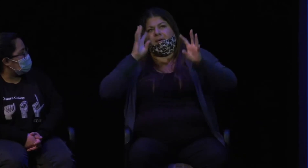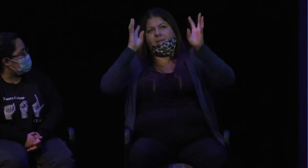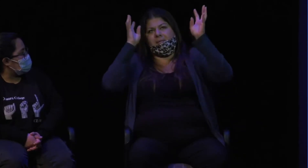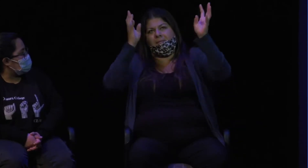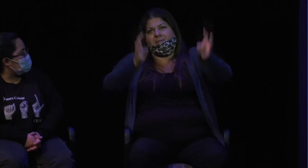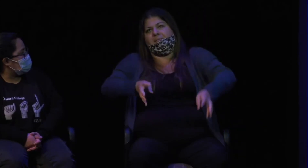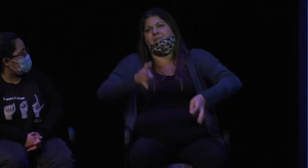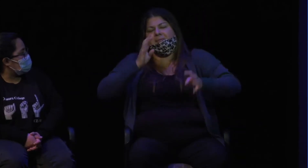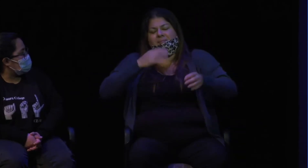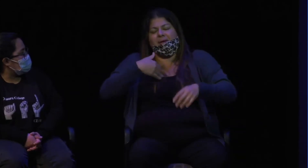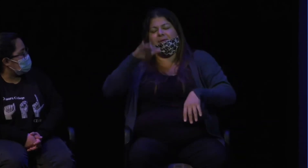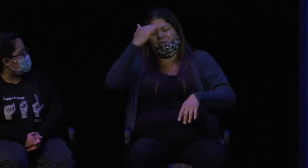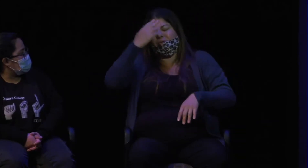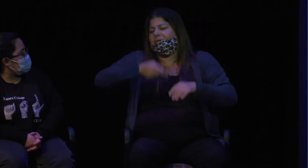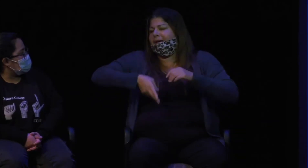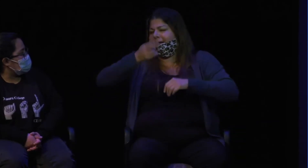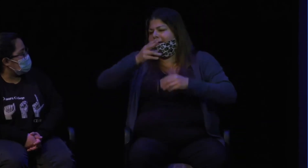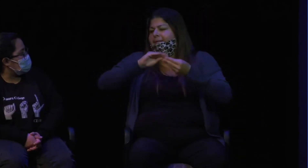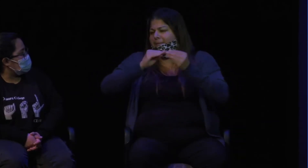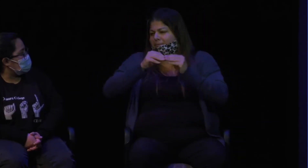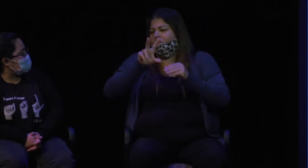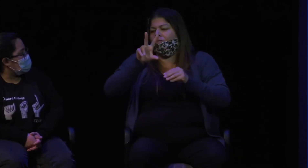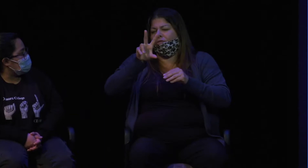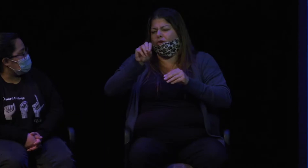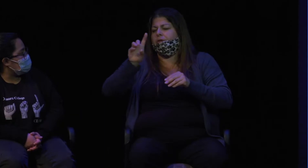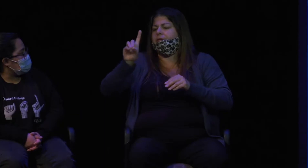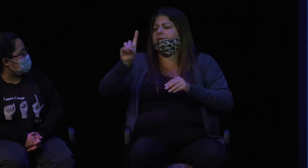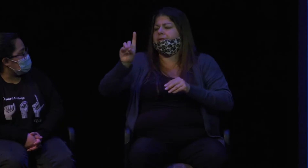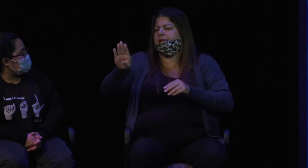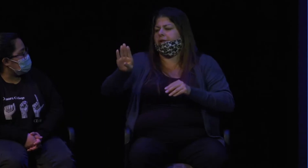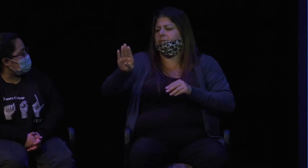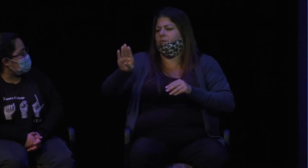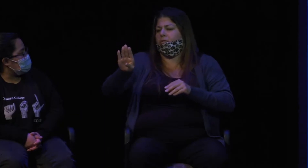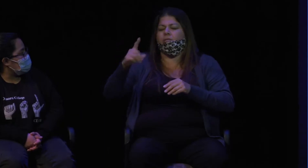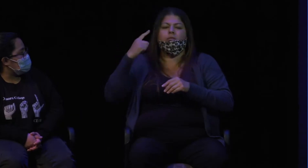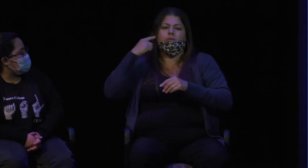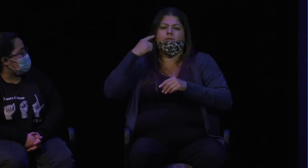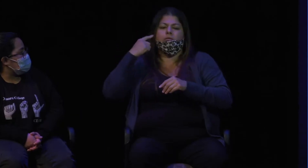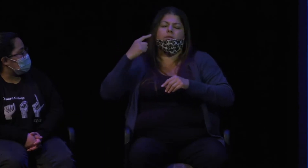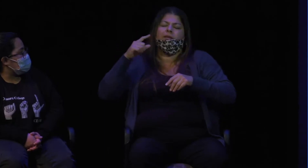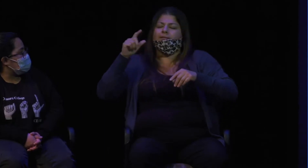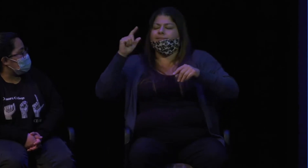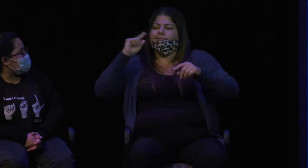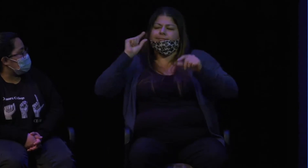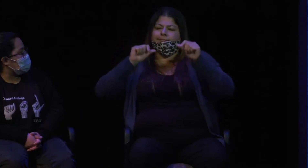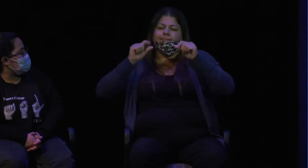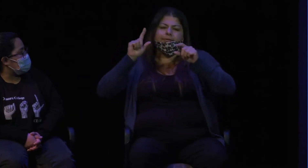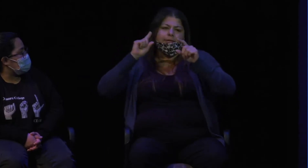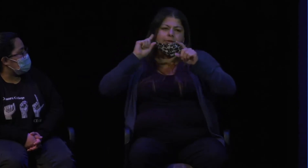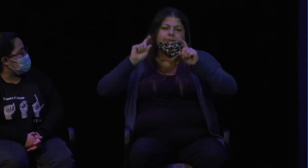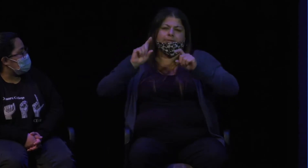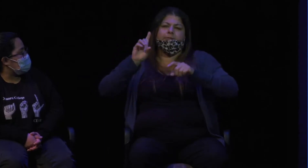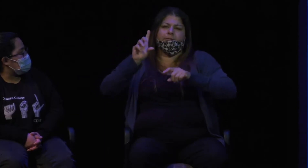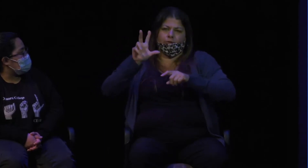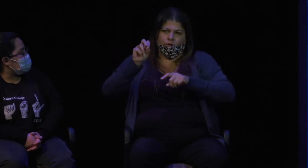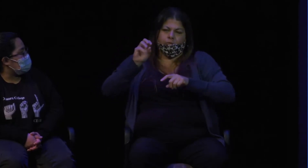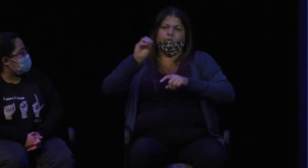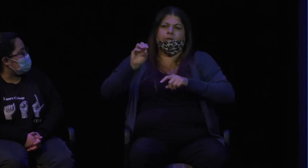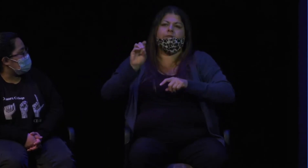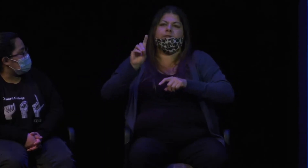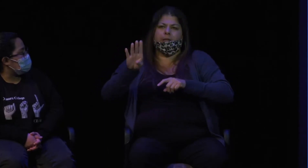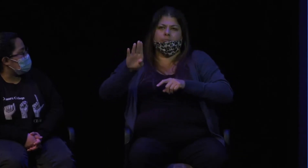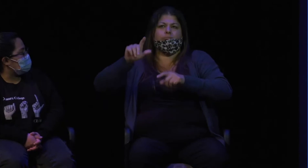had about 30% left in my right ear. And I know that was a big number. So that's like a 70% decibel